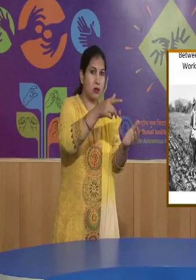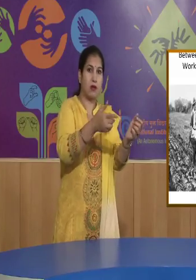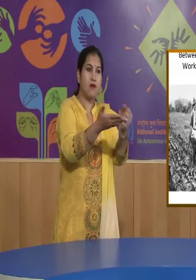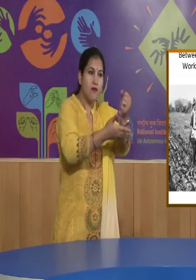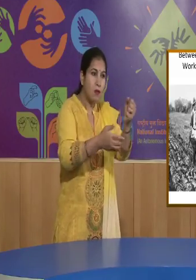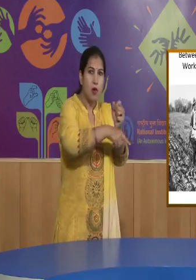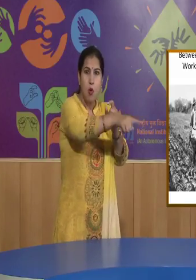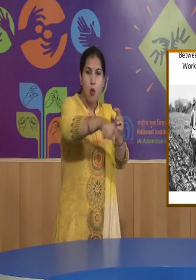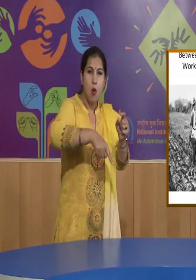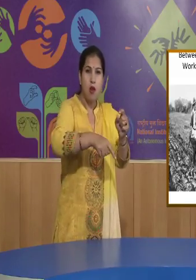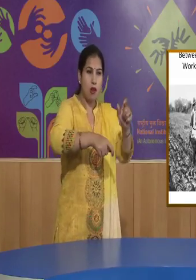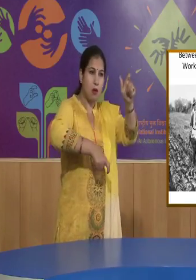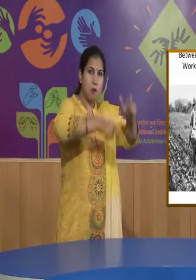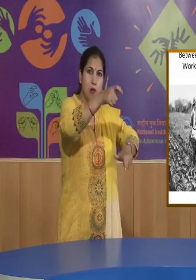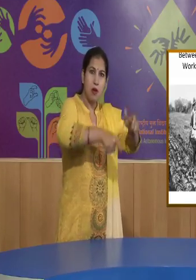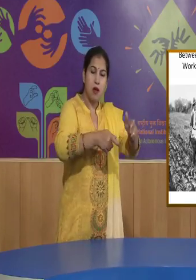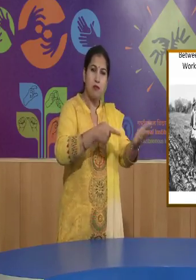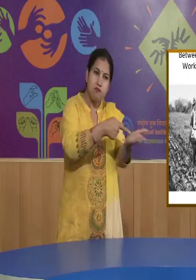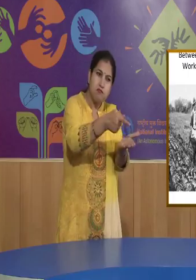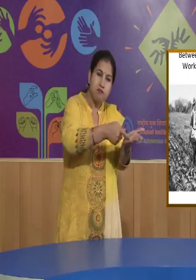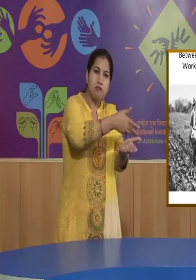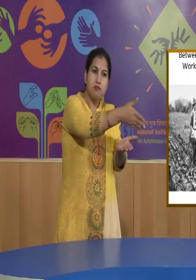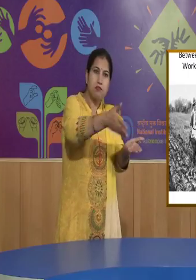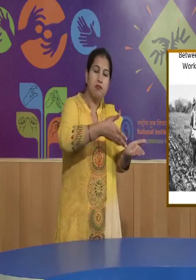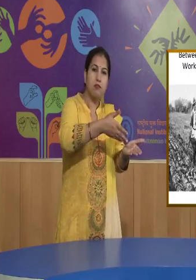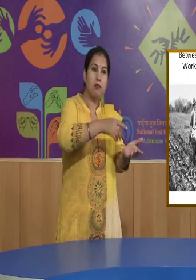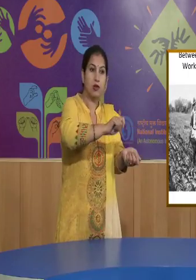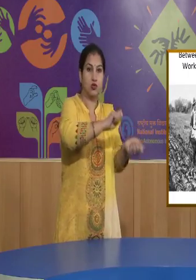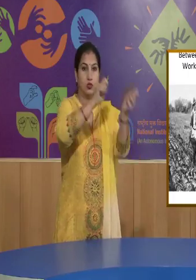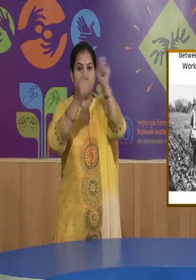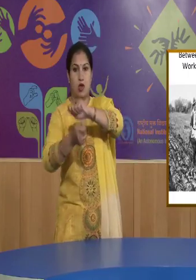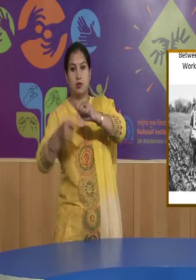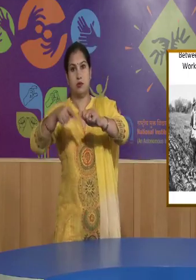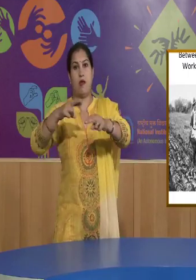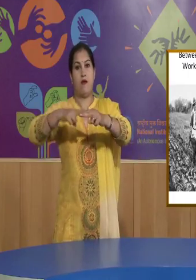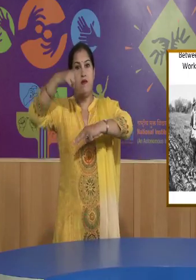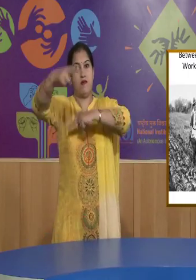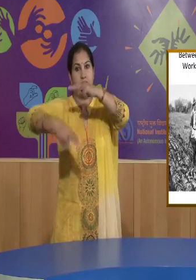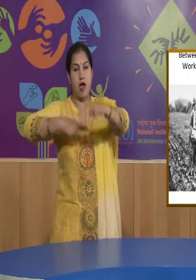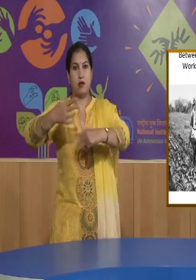based rural society became industrial and urban.